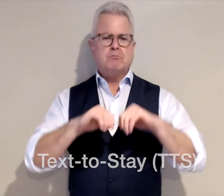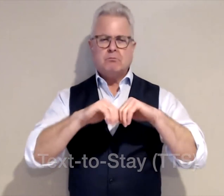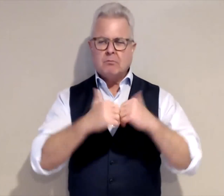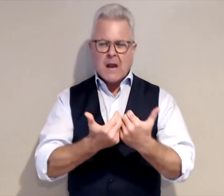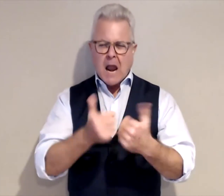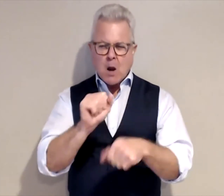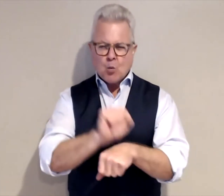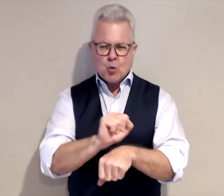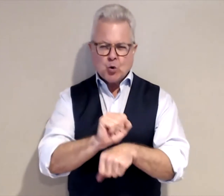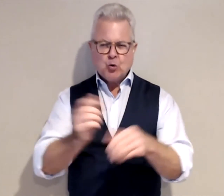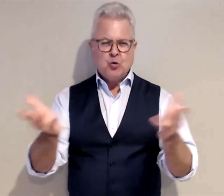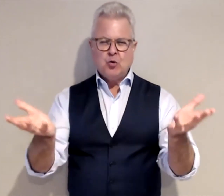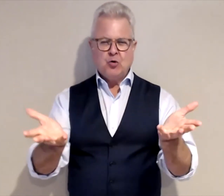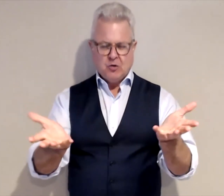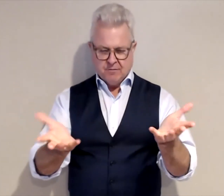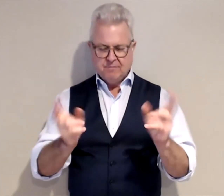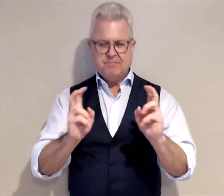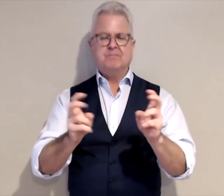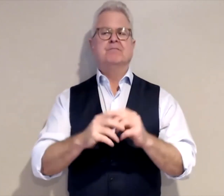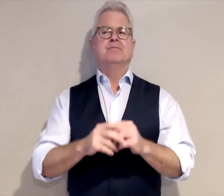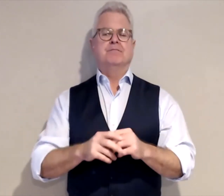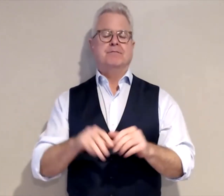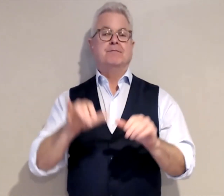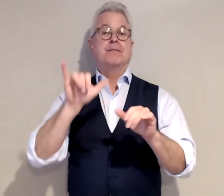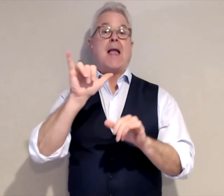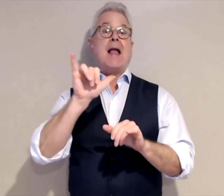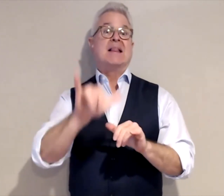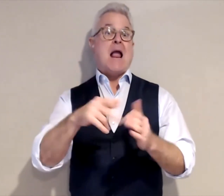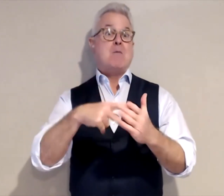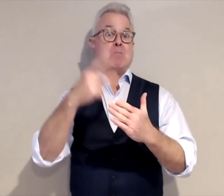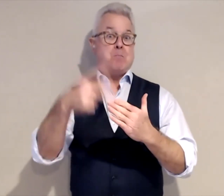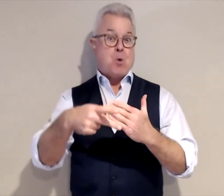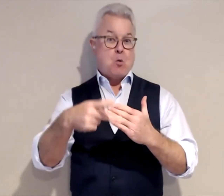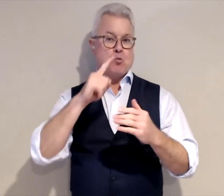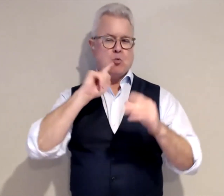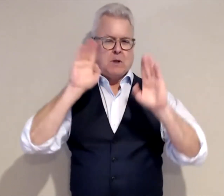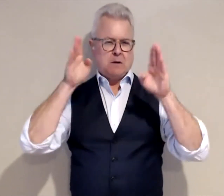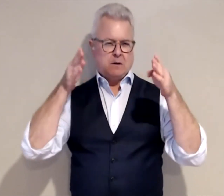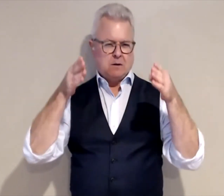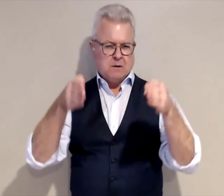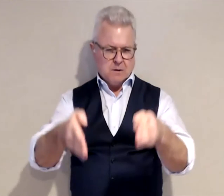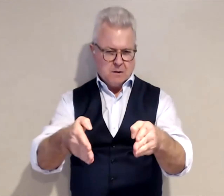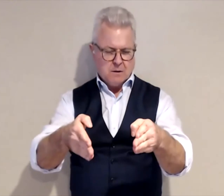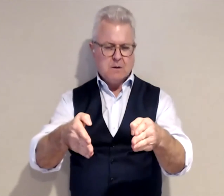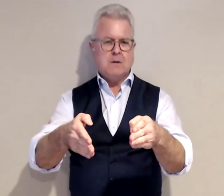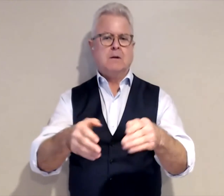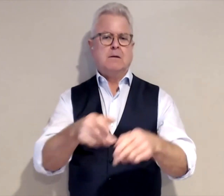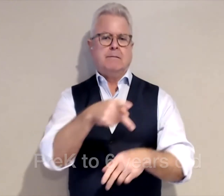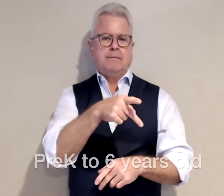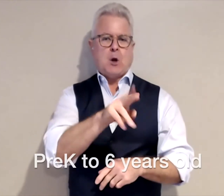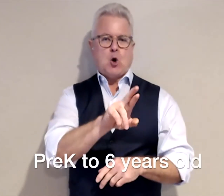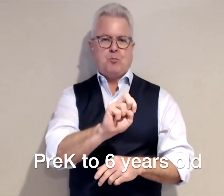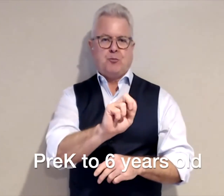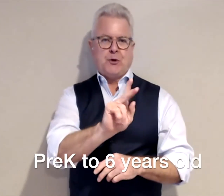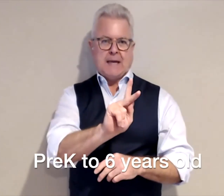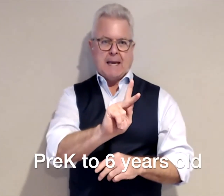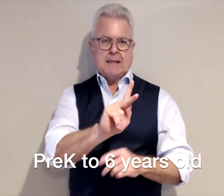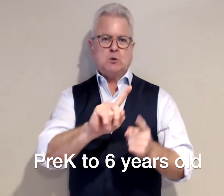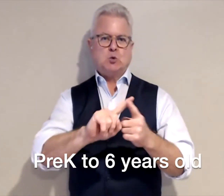as much as possible. And this program will be set up in such a way